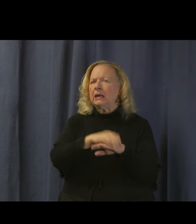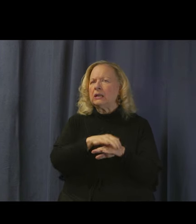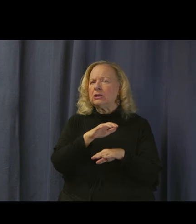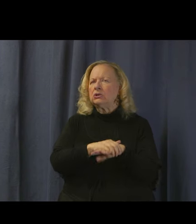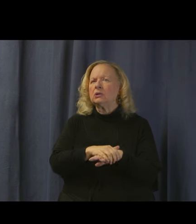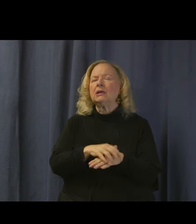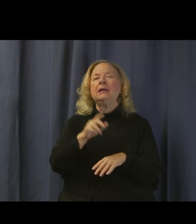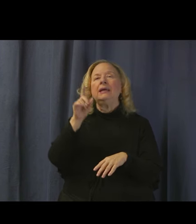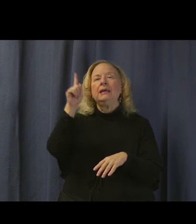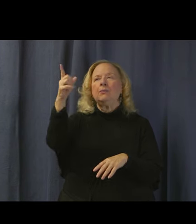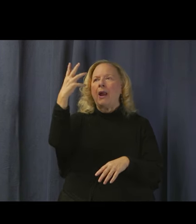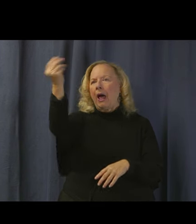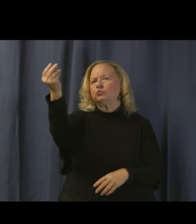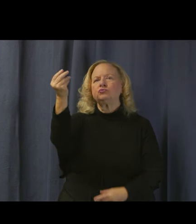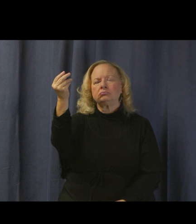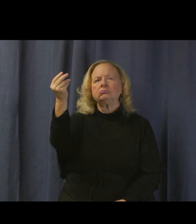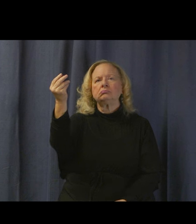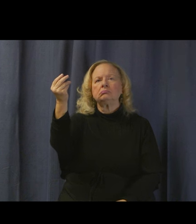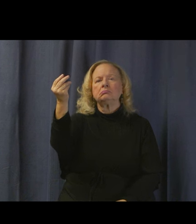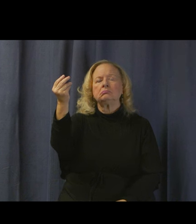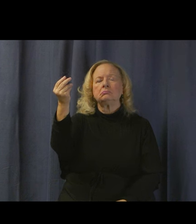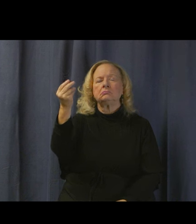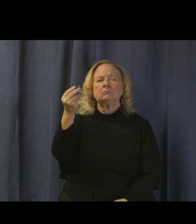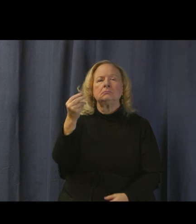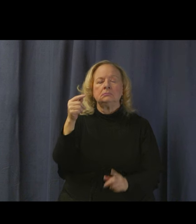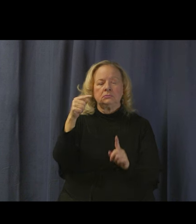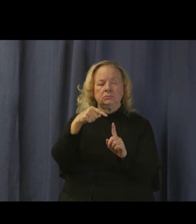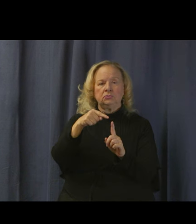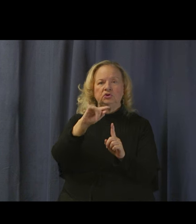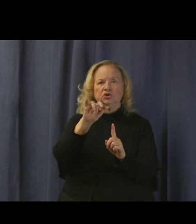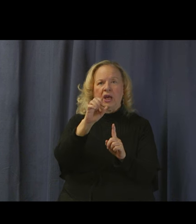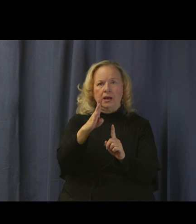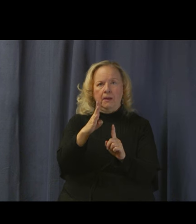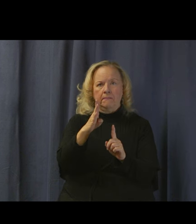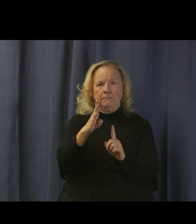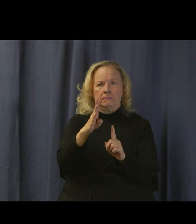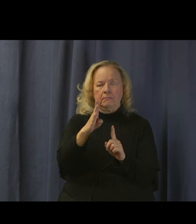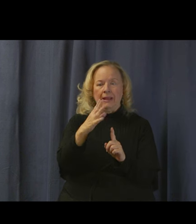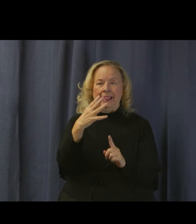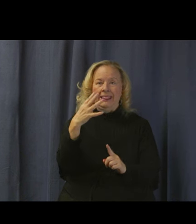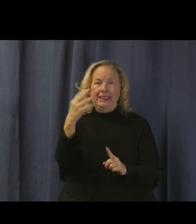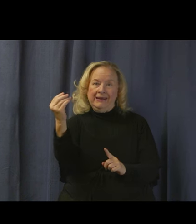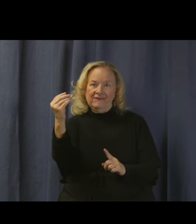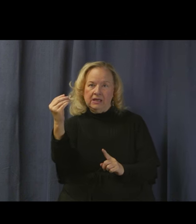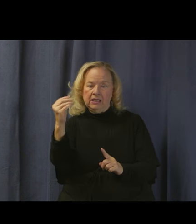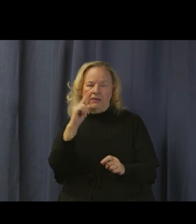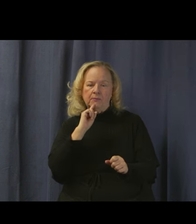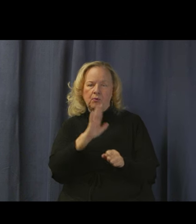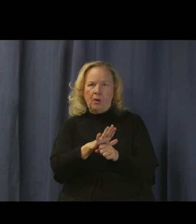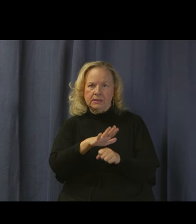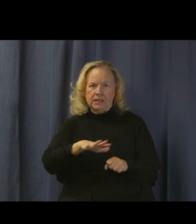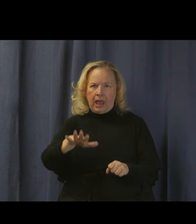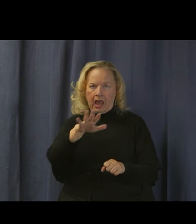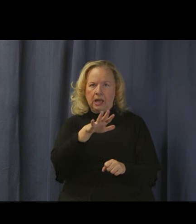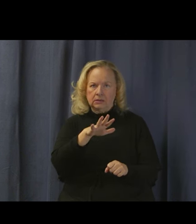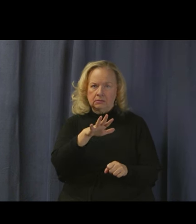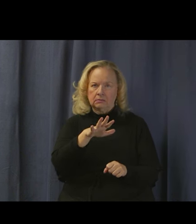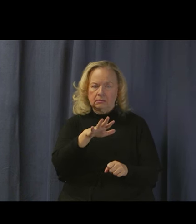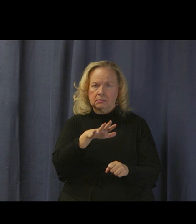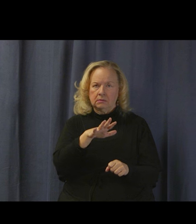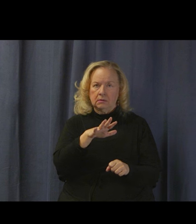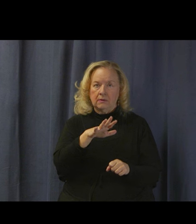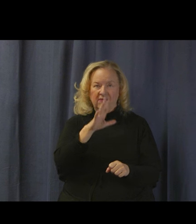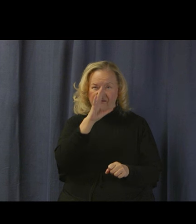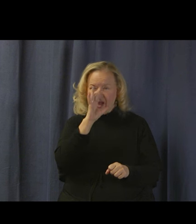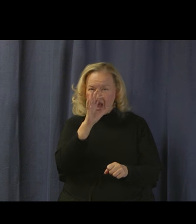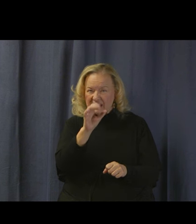That's what it means. And he went out. This is about Jacob as he's leaving the promised land. And